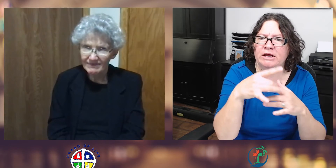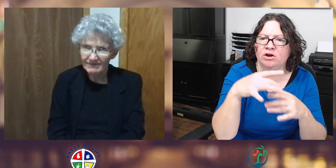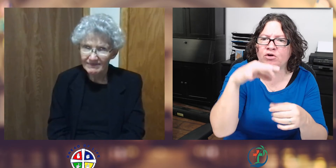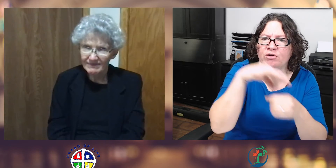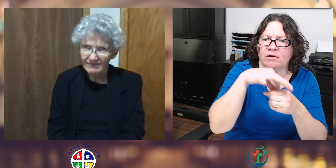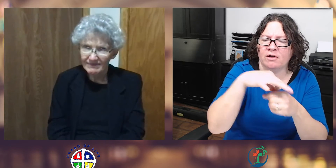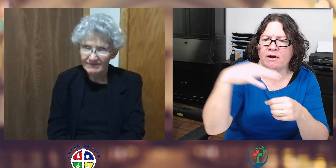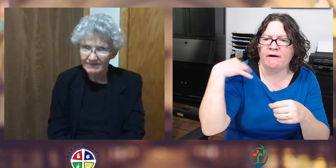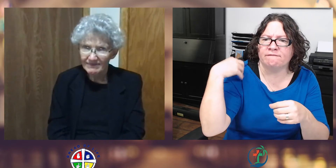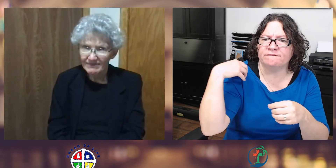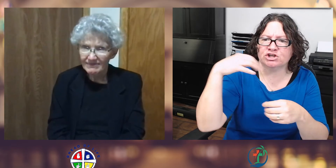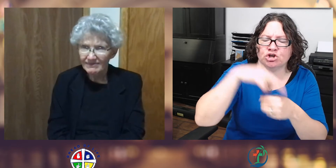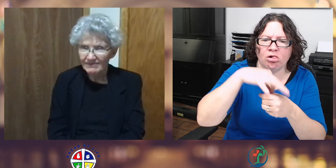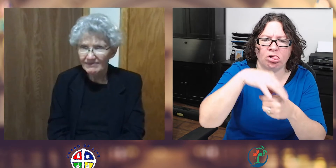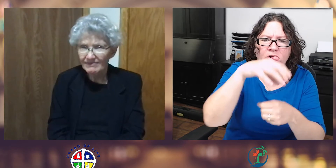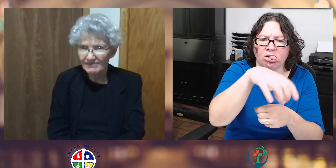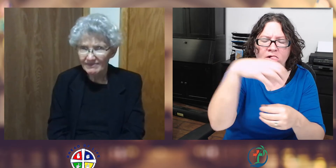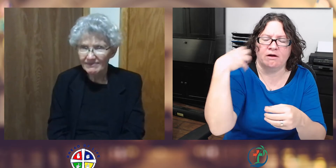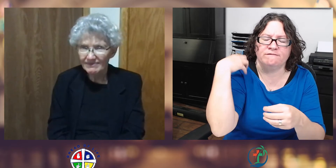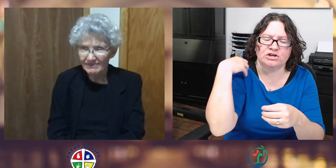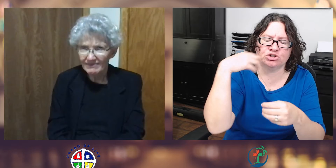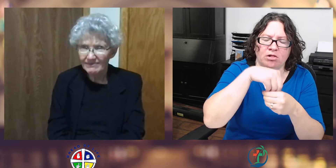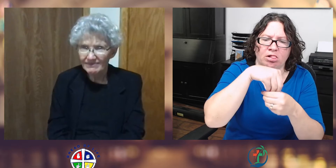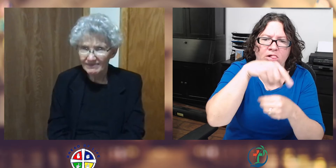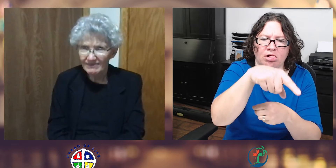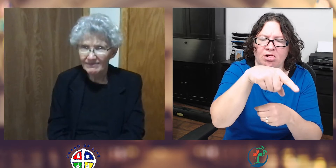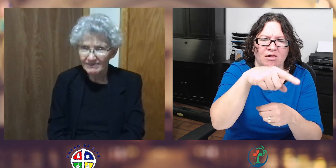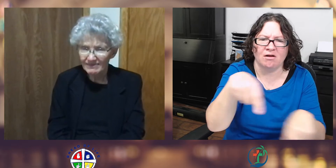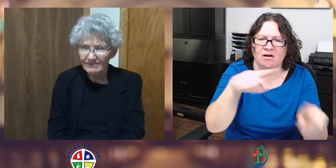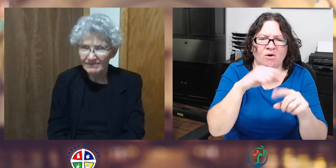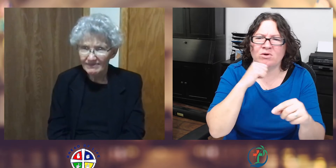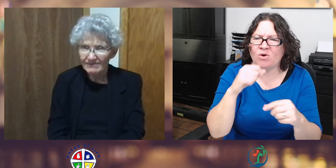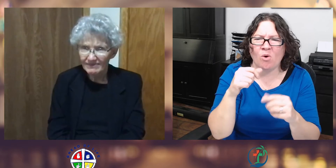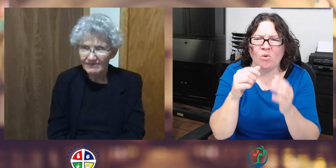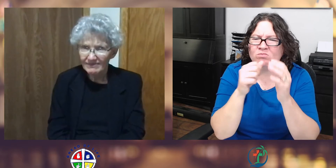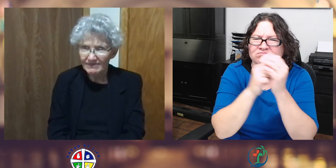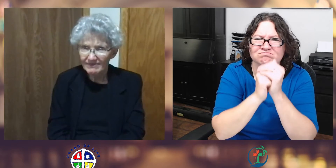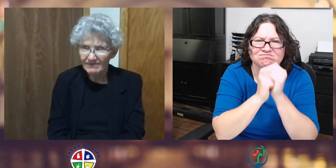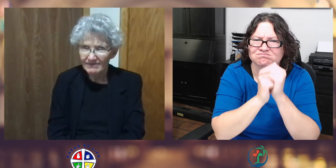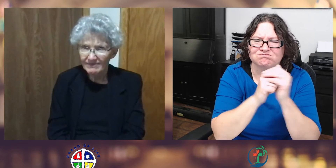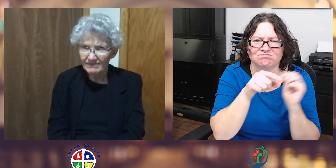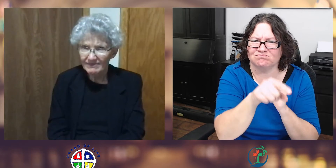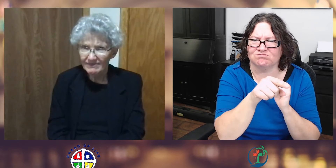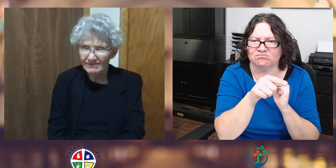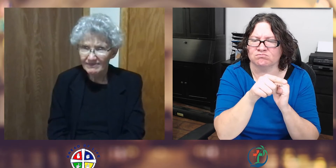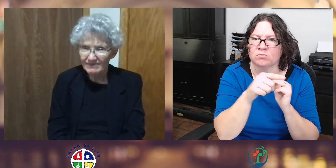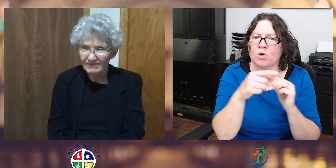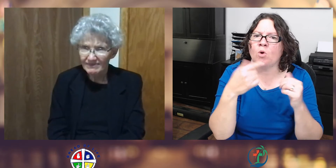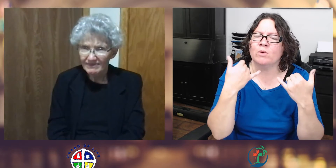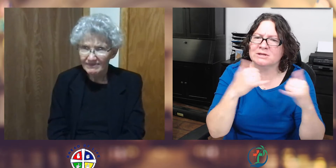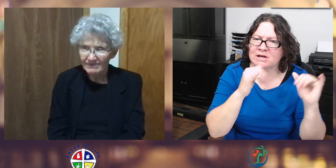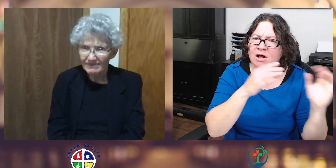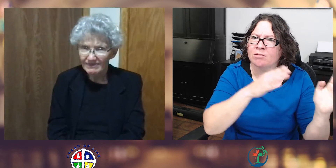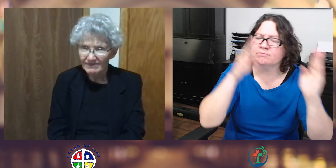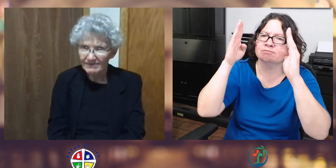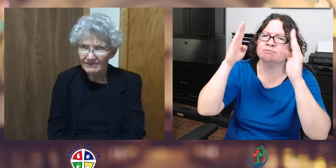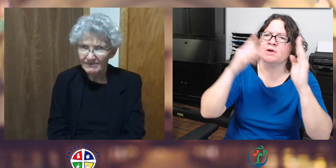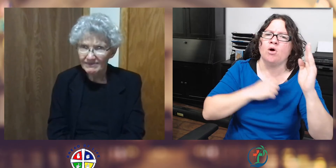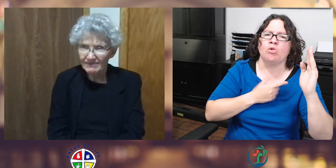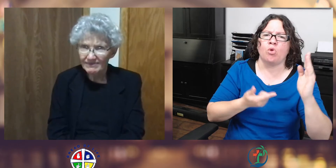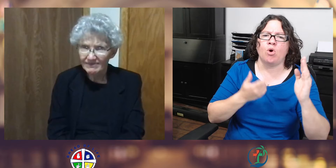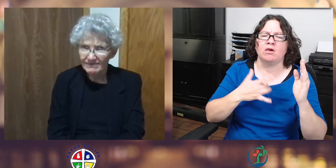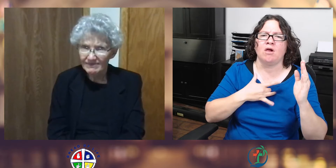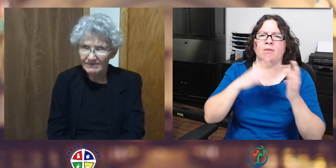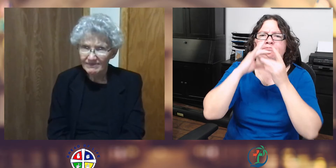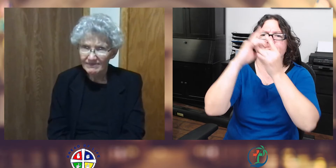I am thankful before you, living and enduring King. For you have mercifully restored my soul